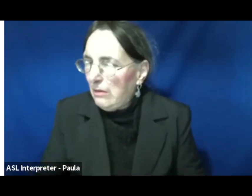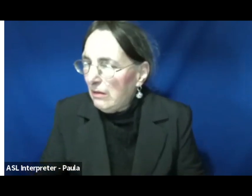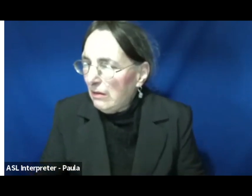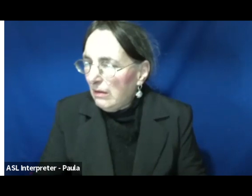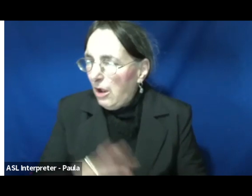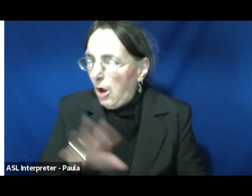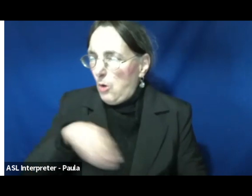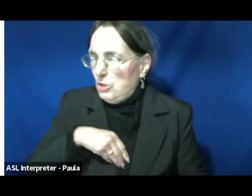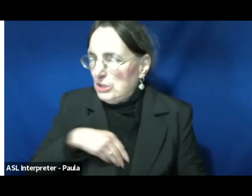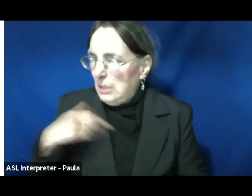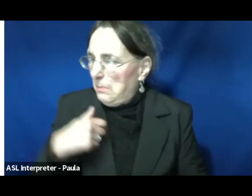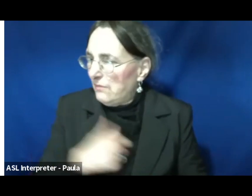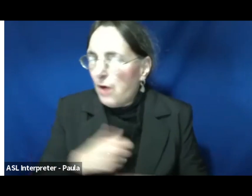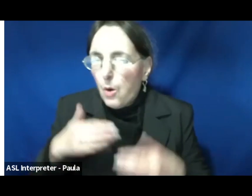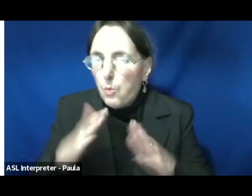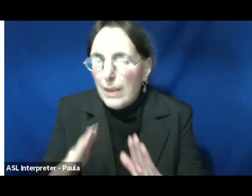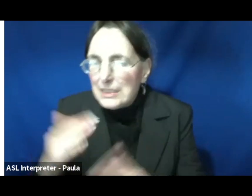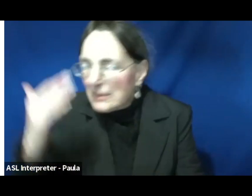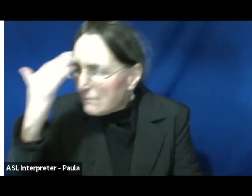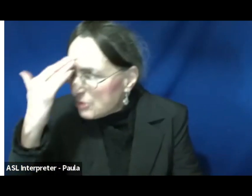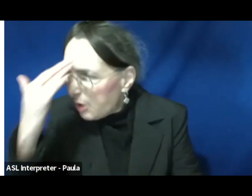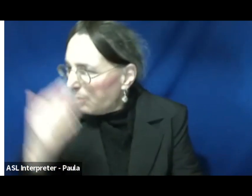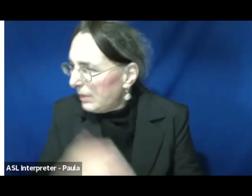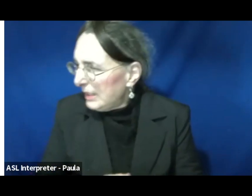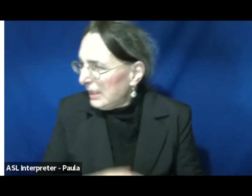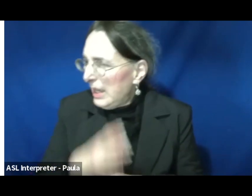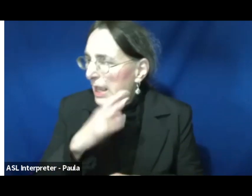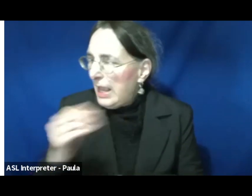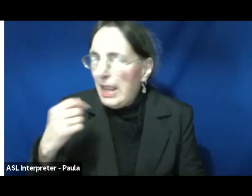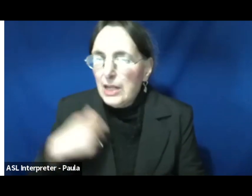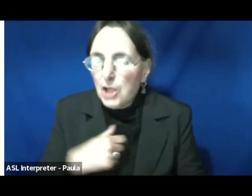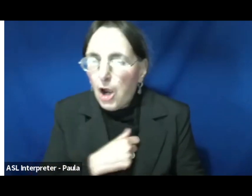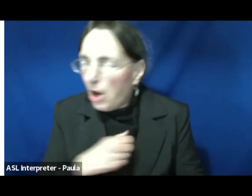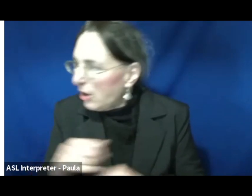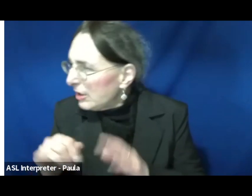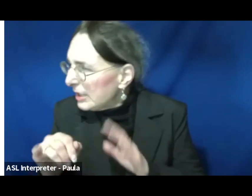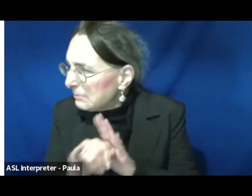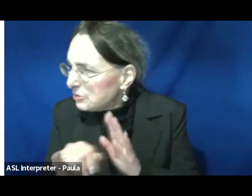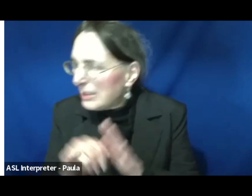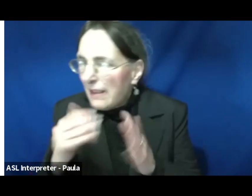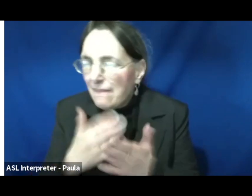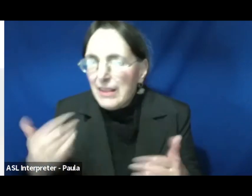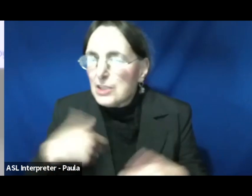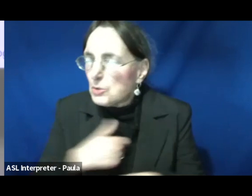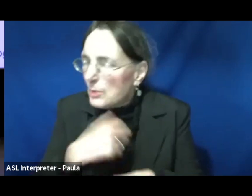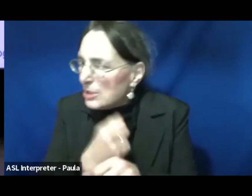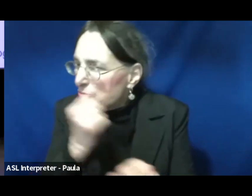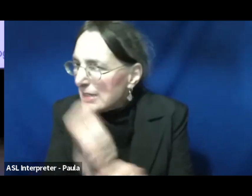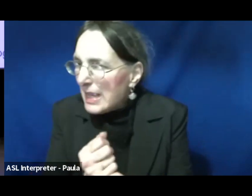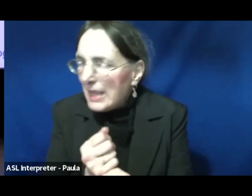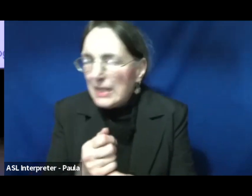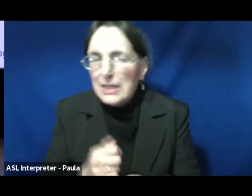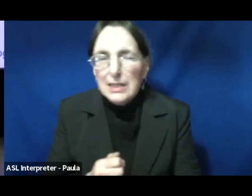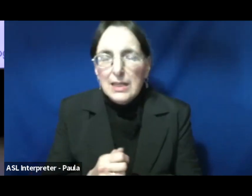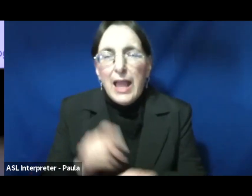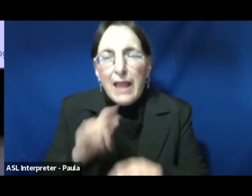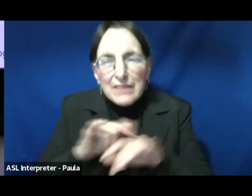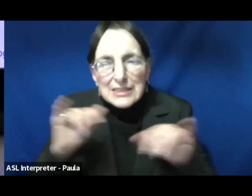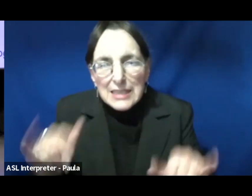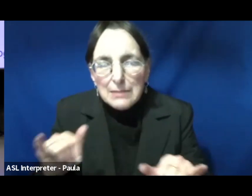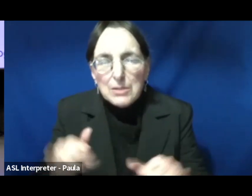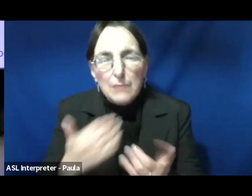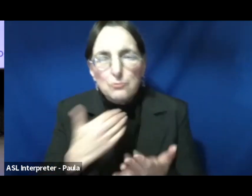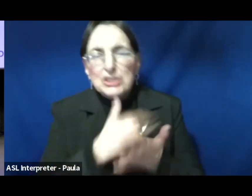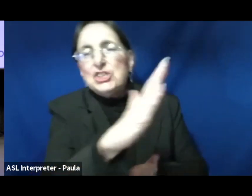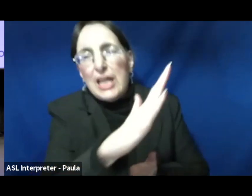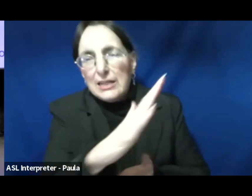things we create and produce, and then simultaneously reject, I say reject, the people that